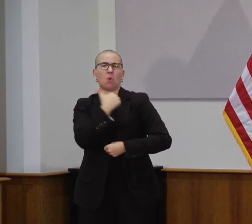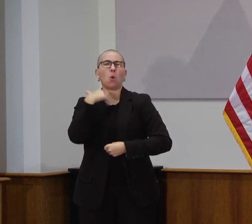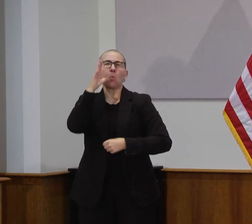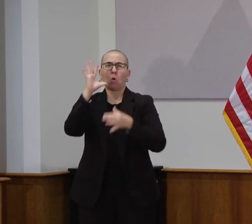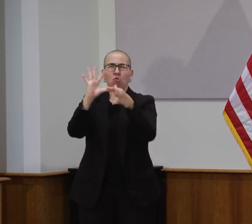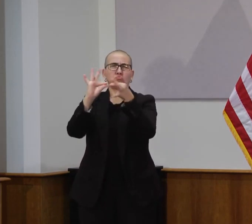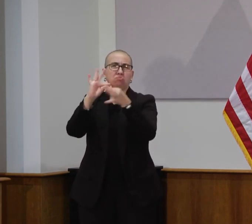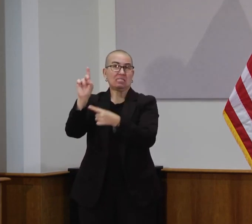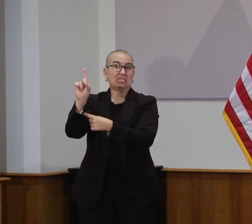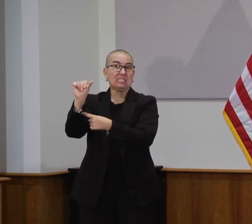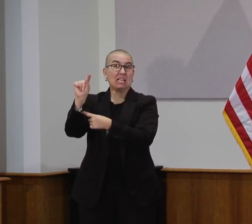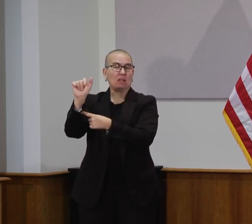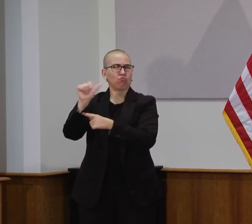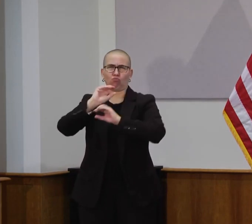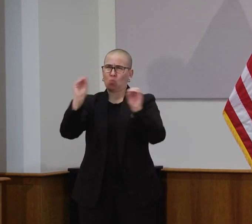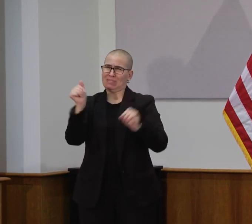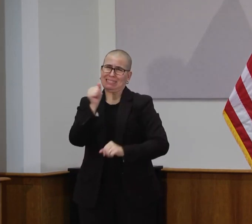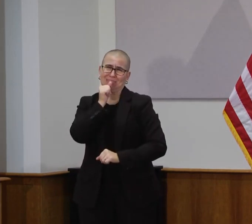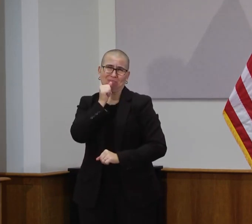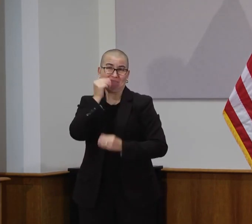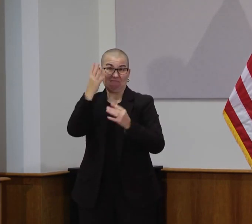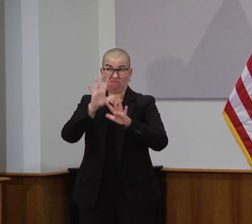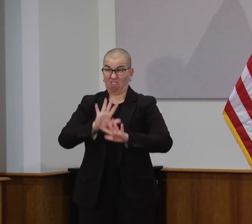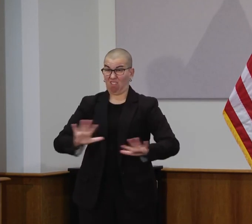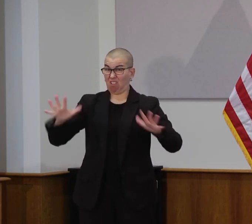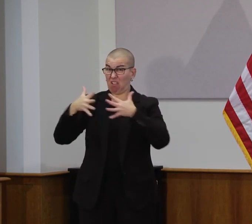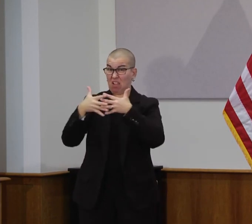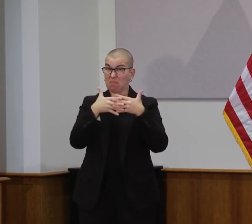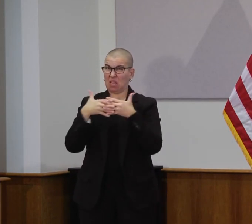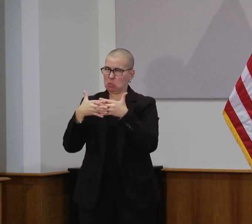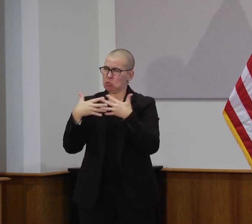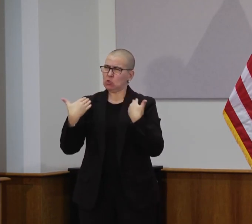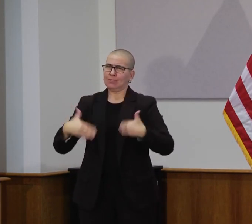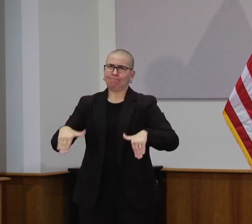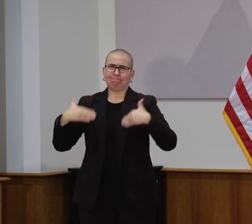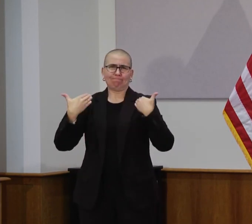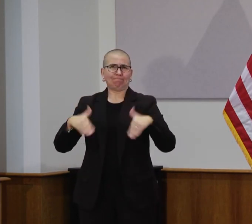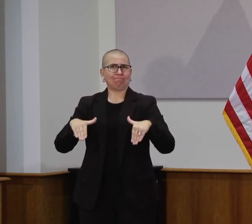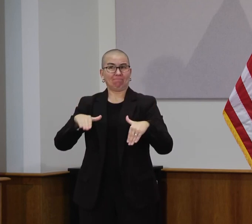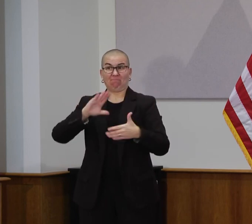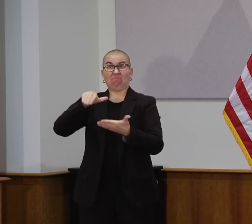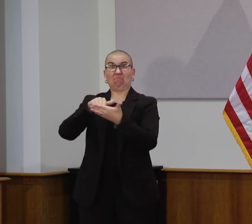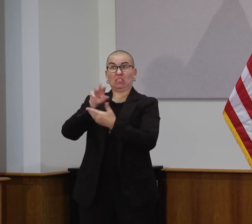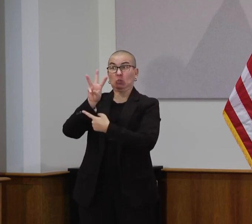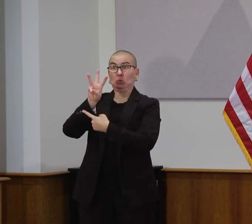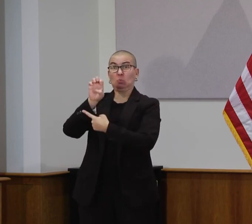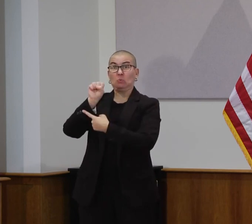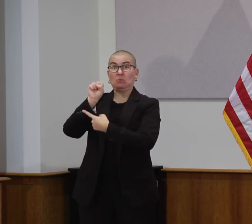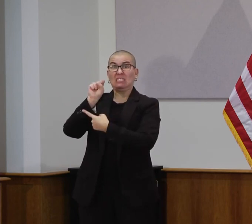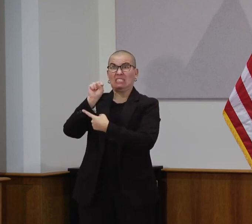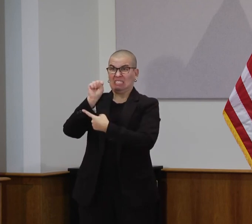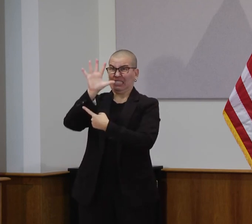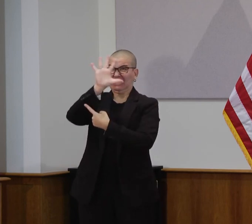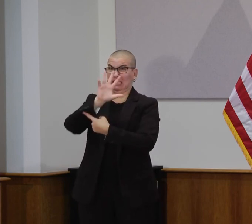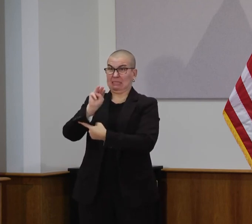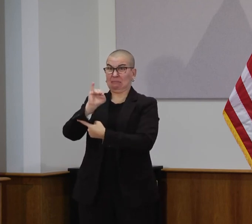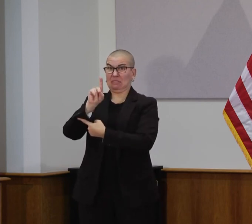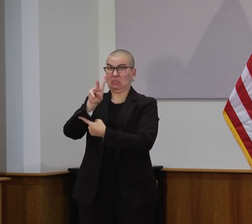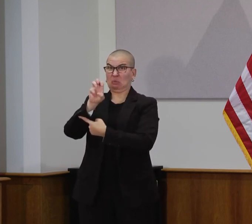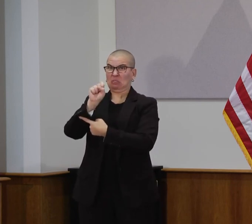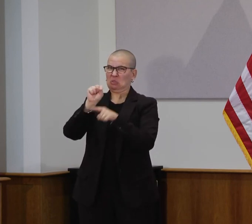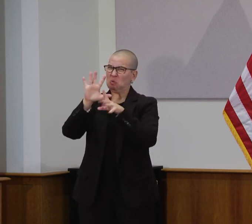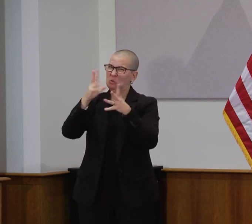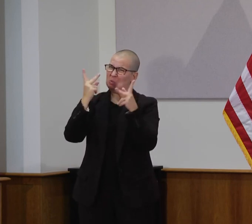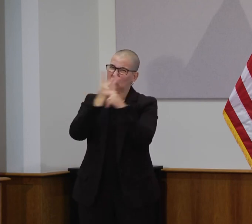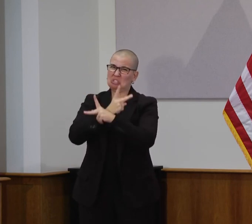that the country, and especially the upper Midwest, is in the grips of the darkest part of this pandemic. Infection rates